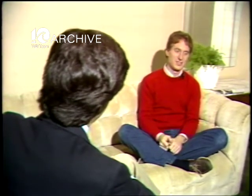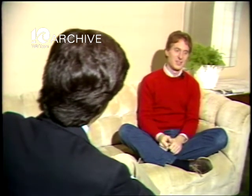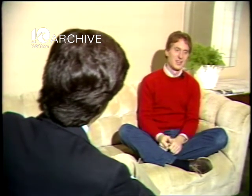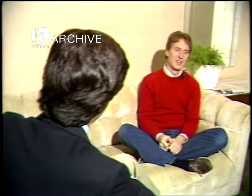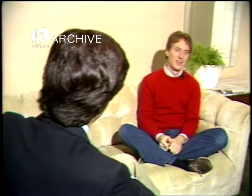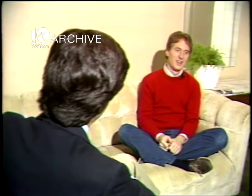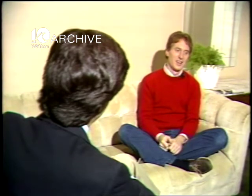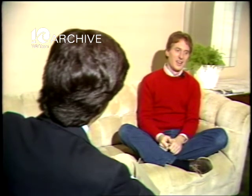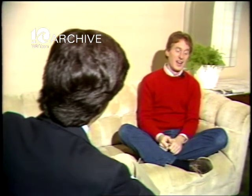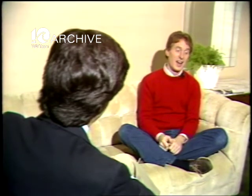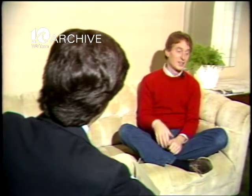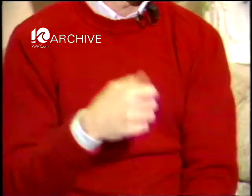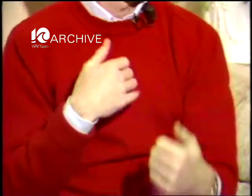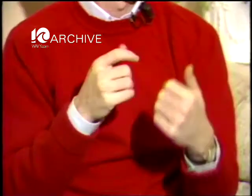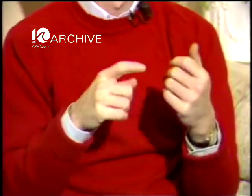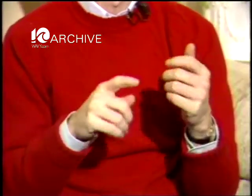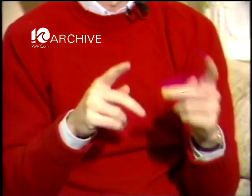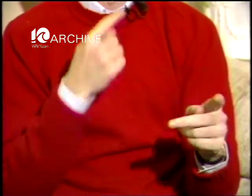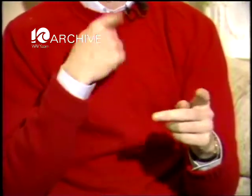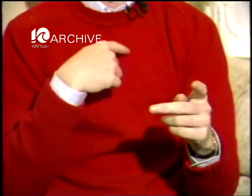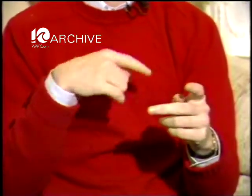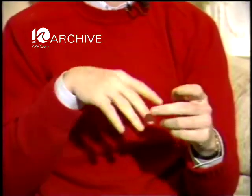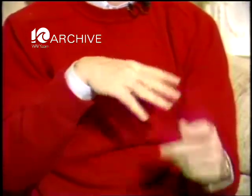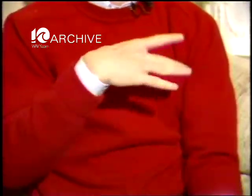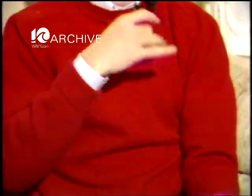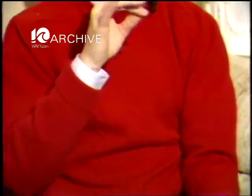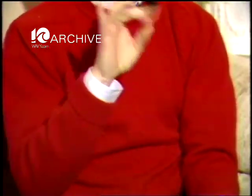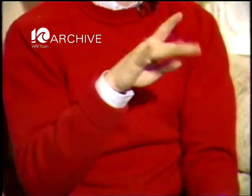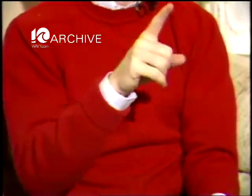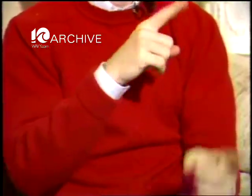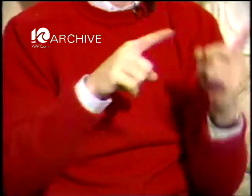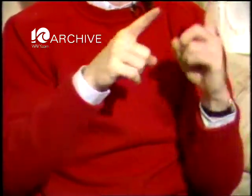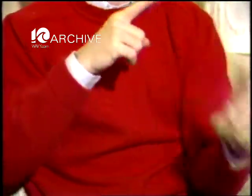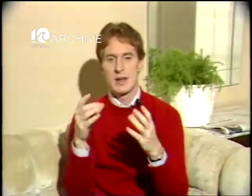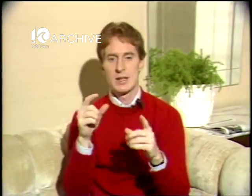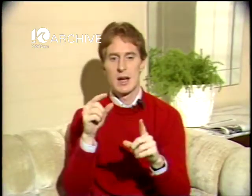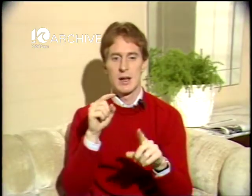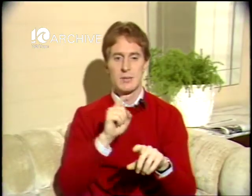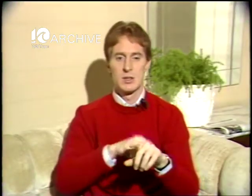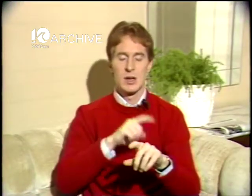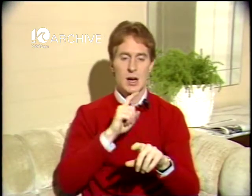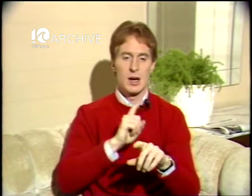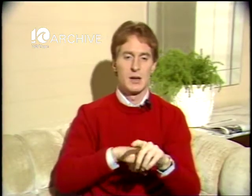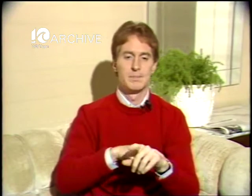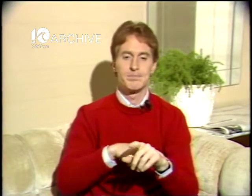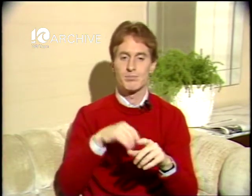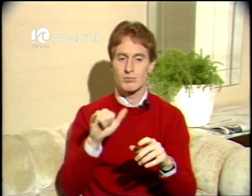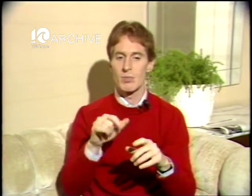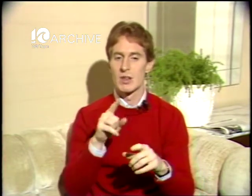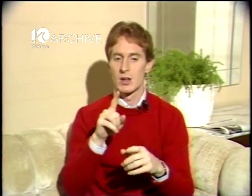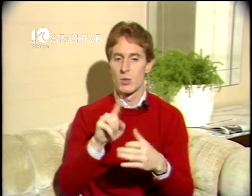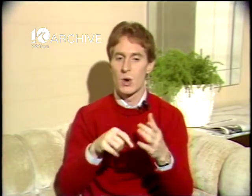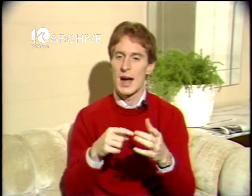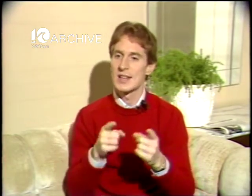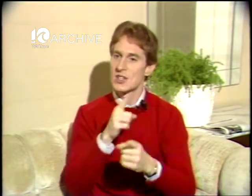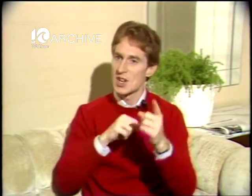challenge of learning lines and the hand signing to match them was considerable. There are many times that what I sign